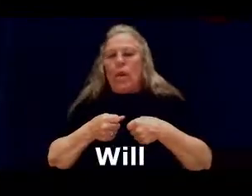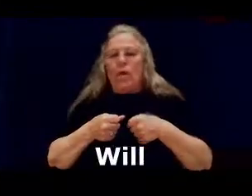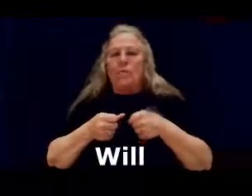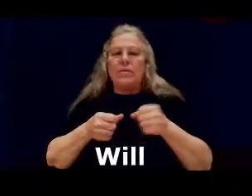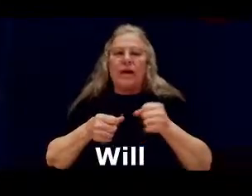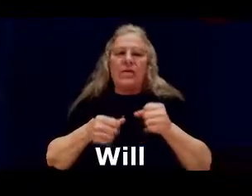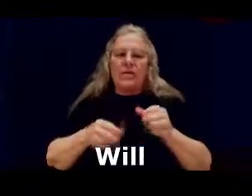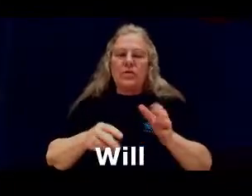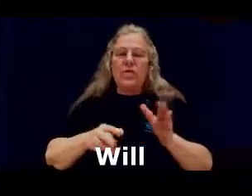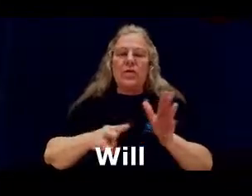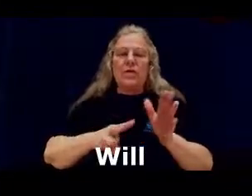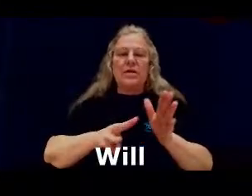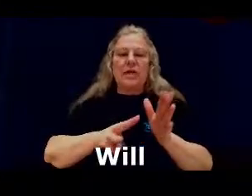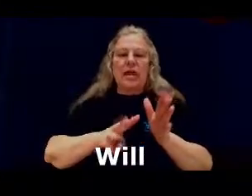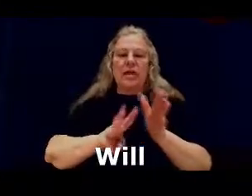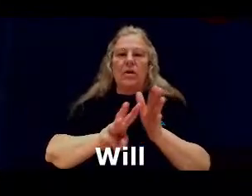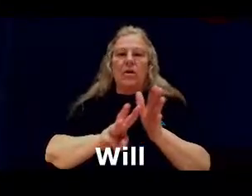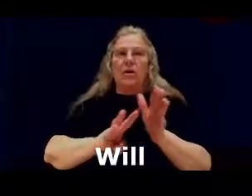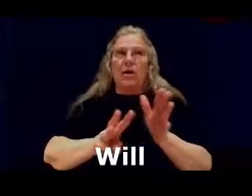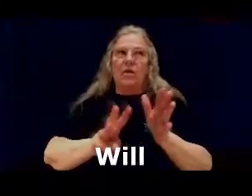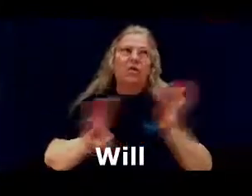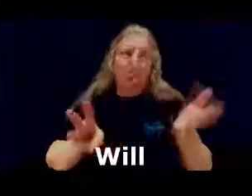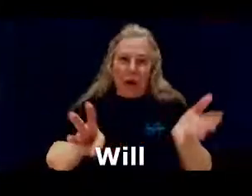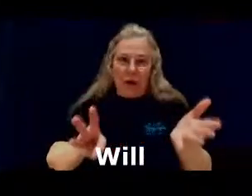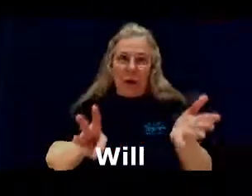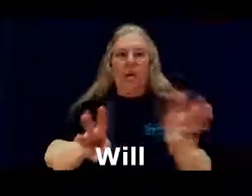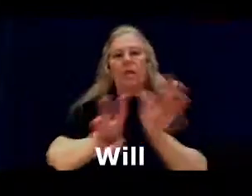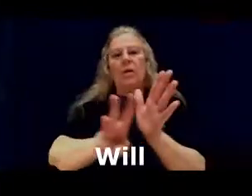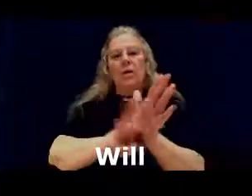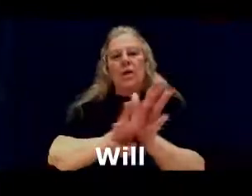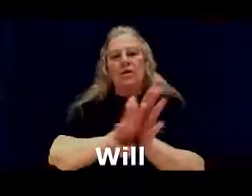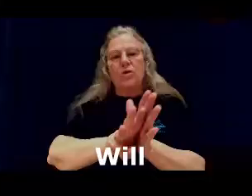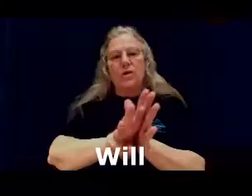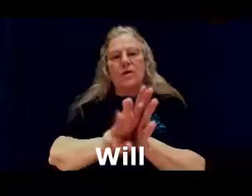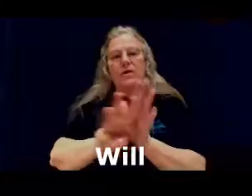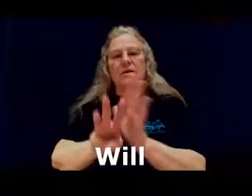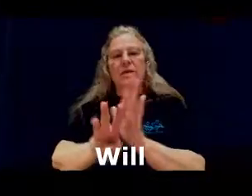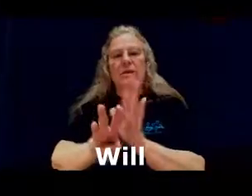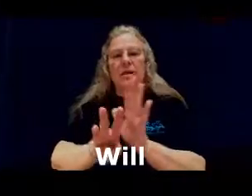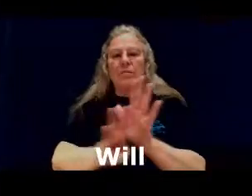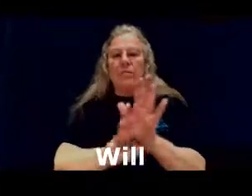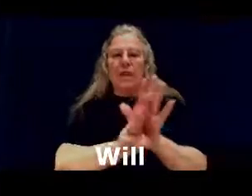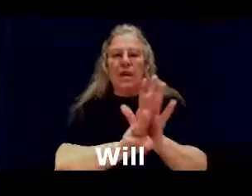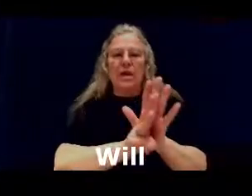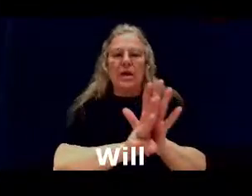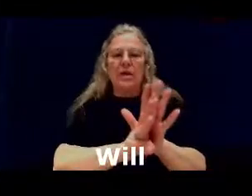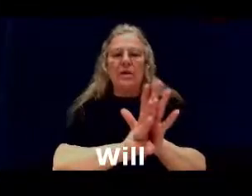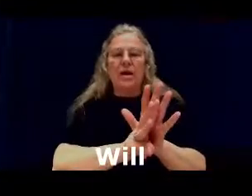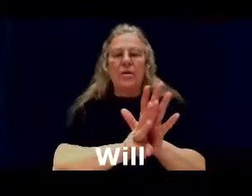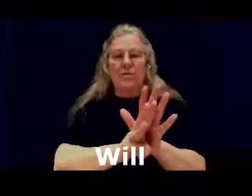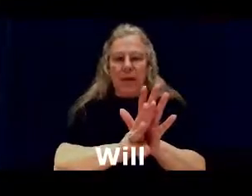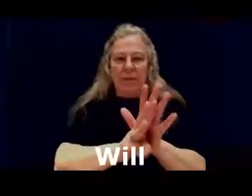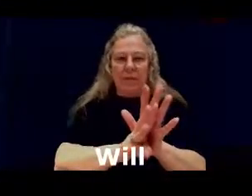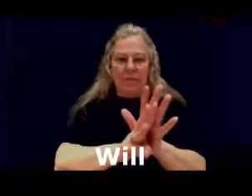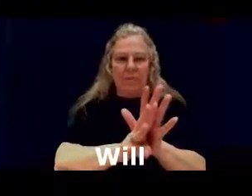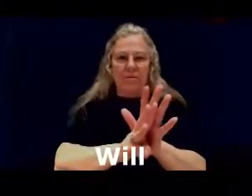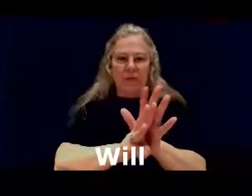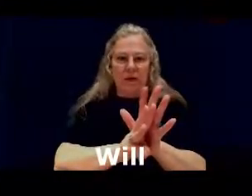Will. Now this will is like you write a will. And so it's a W in like the commandment